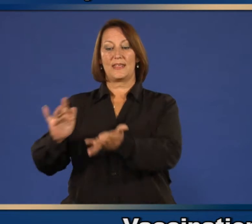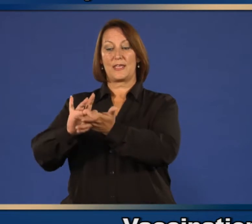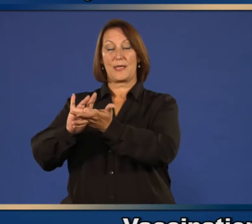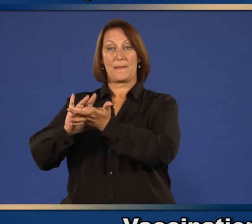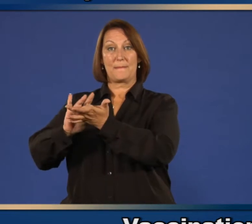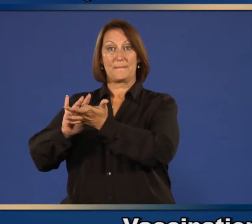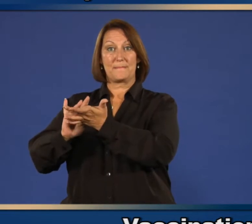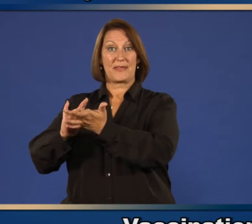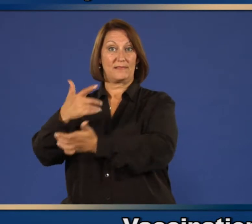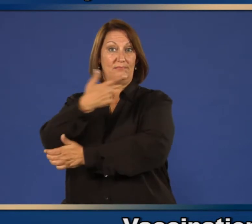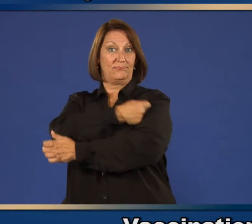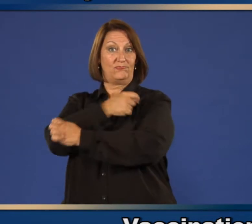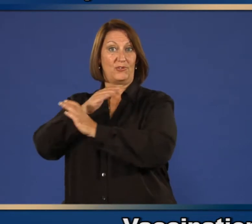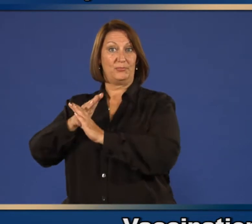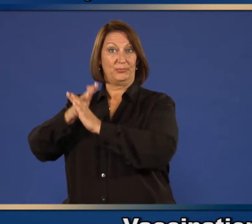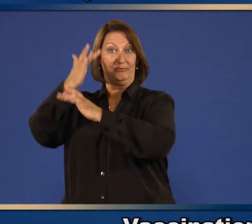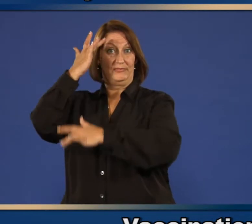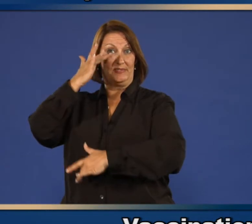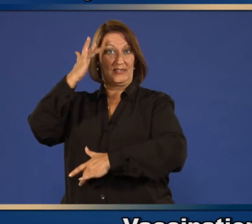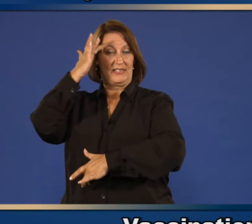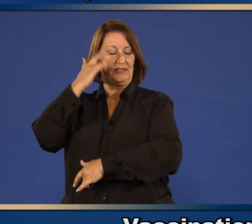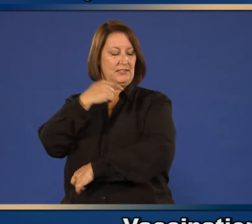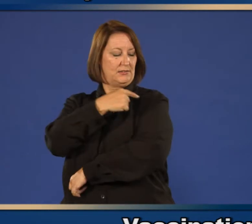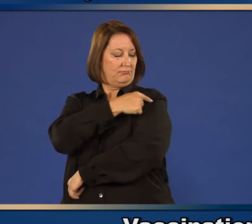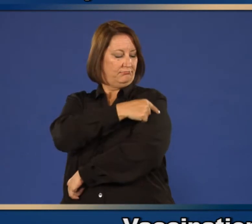Vaccination site evaluation.